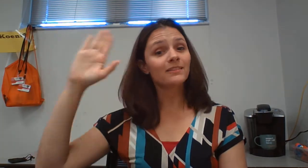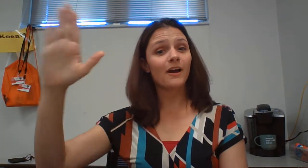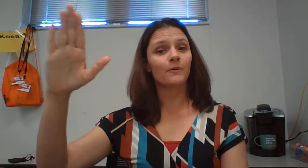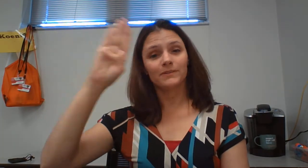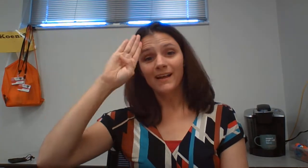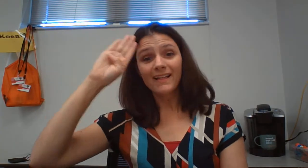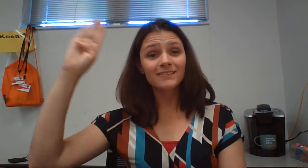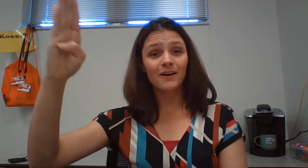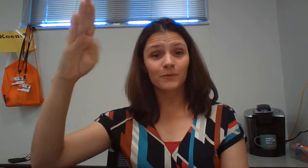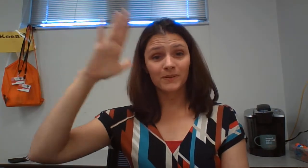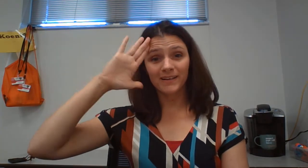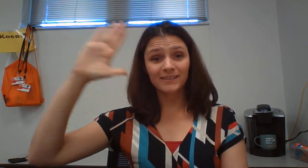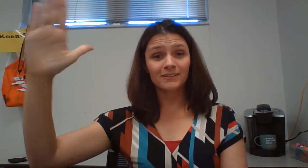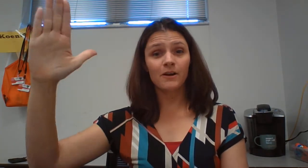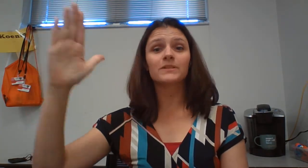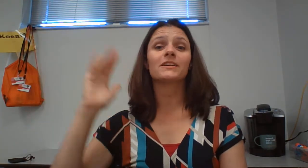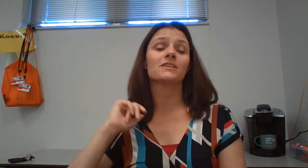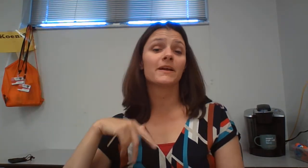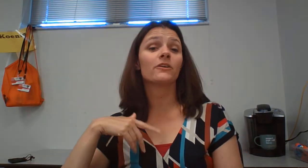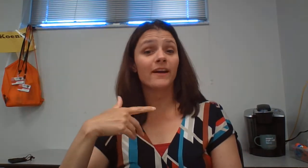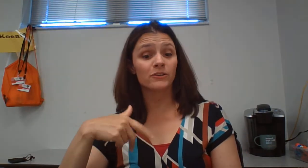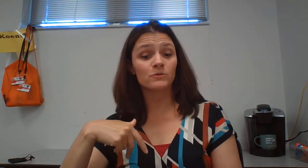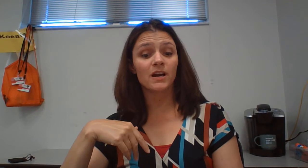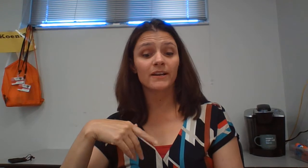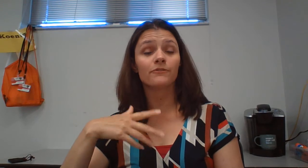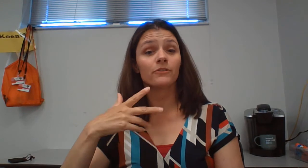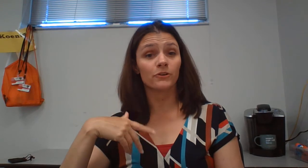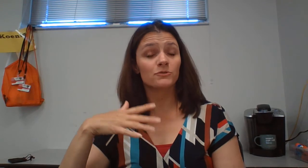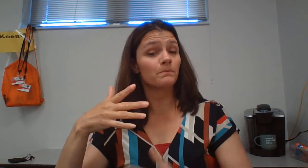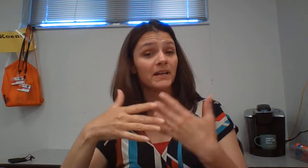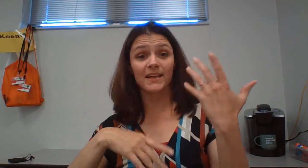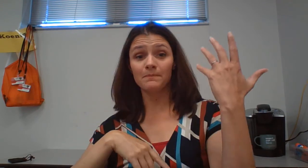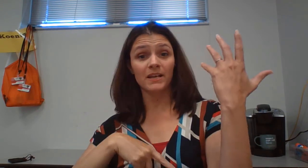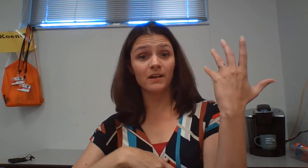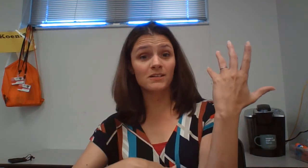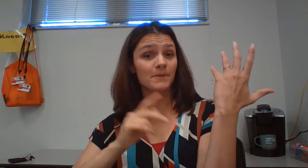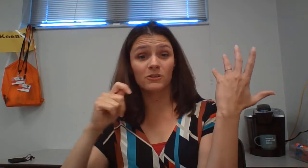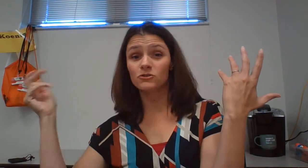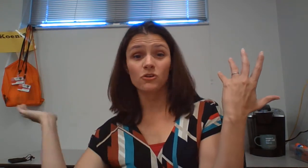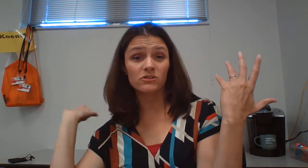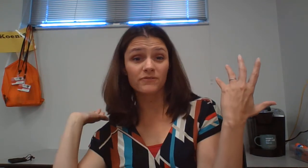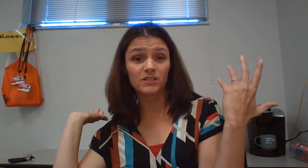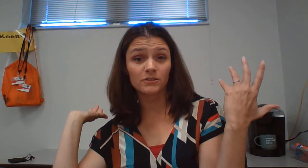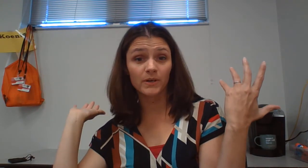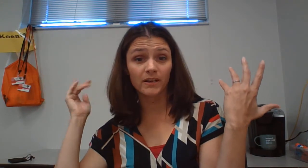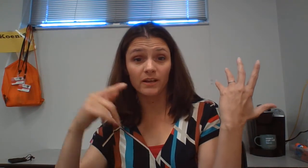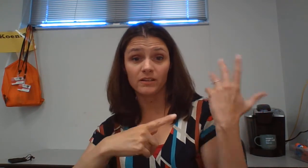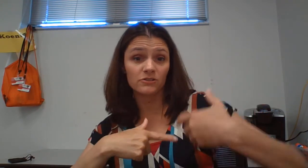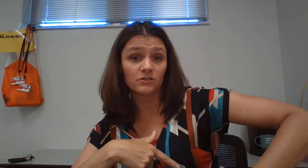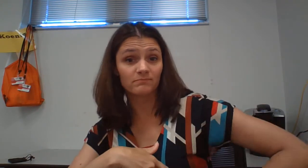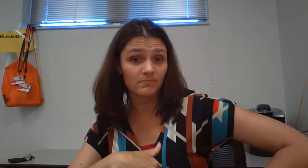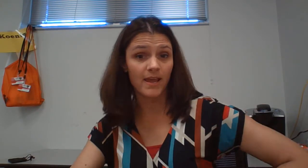Hello. Hello. Hello. It's going to depend on how you sign it for the first one. Again, my non-dominant, you can just cross off. It's not doing anything. It's just hanging